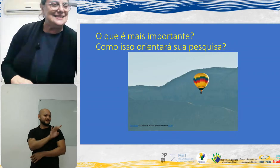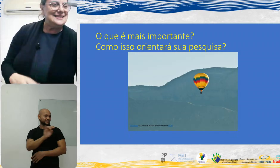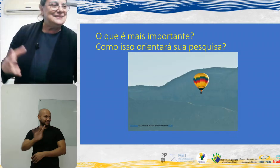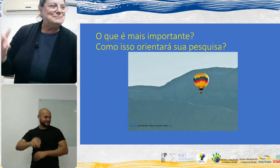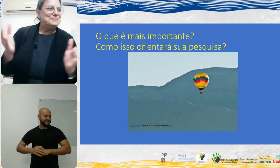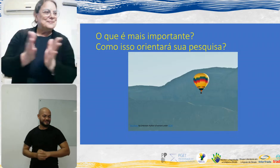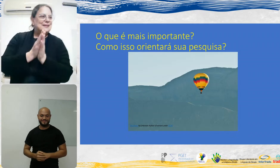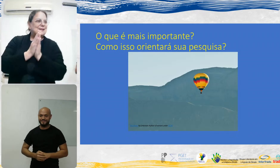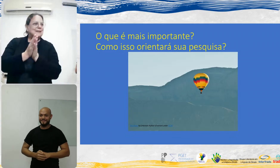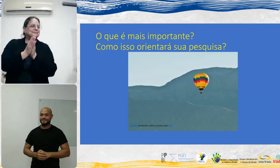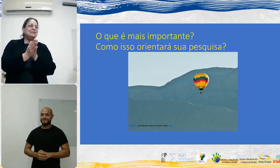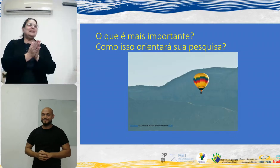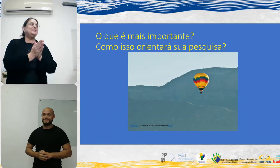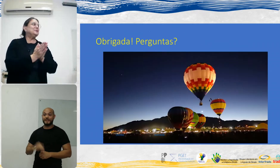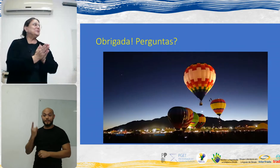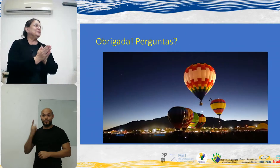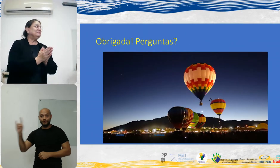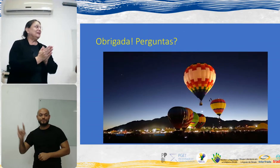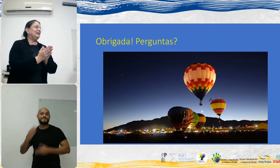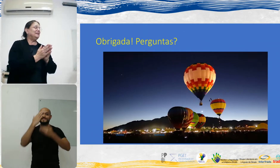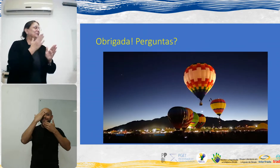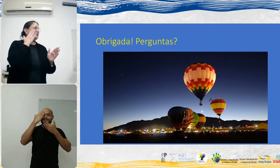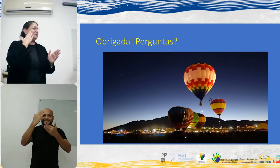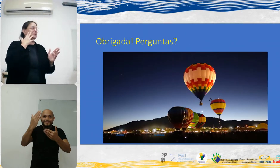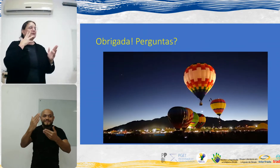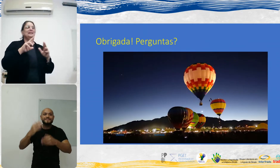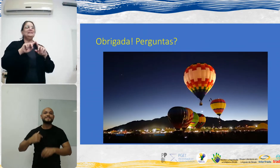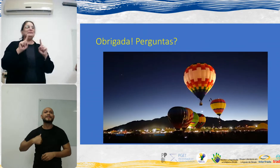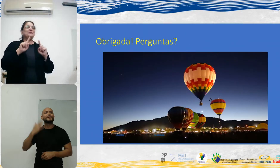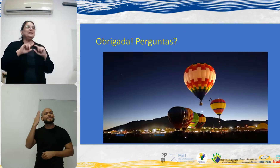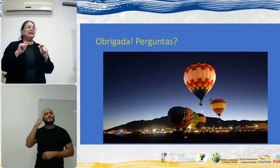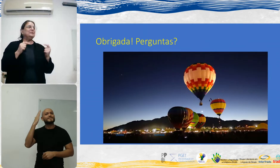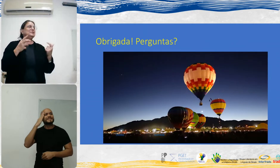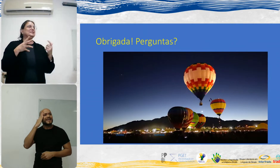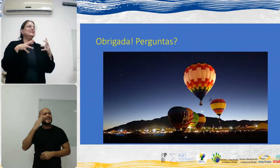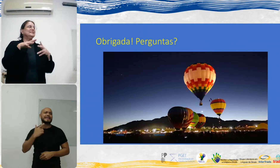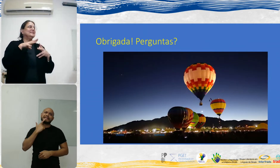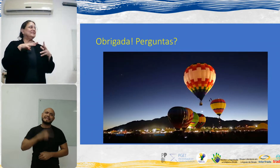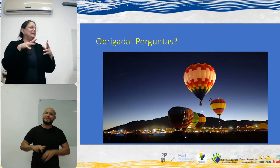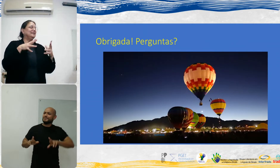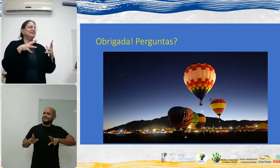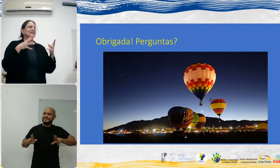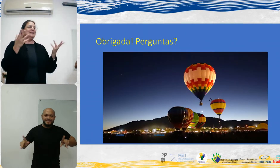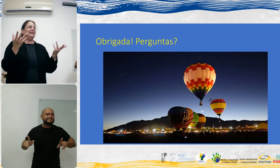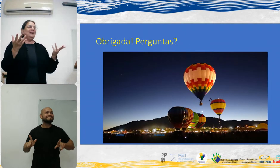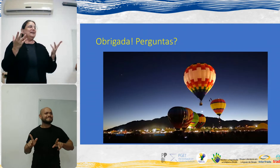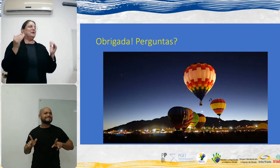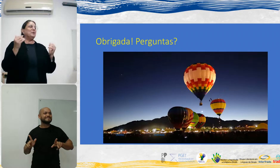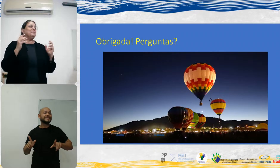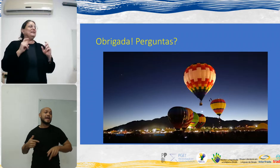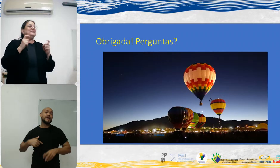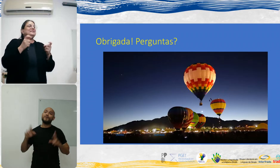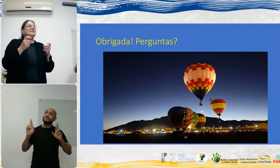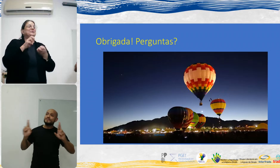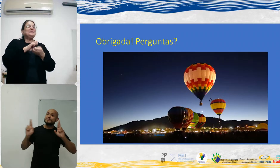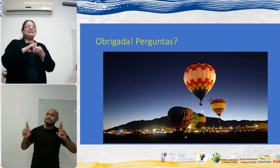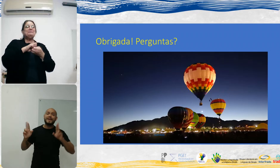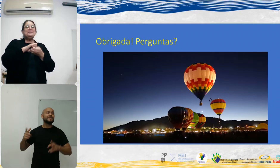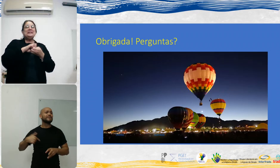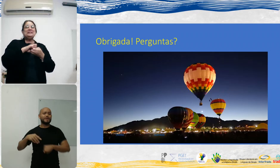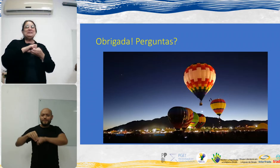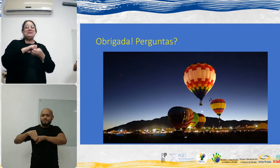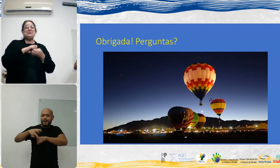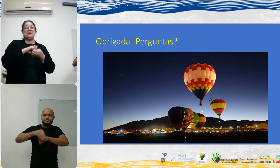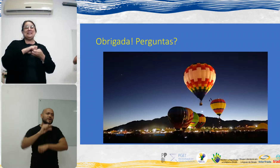last, thank you. I know different languages, and I hope I've given